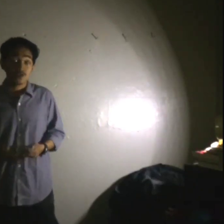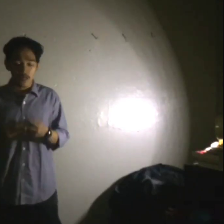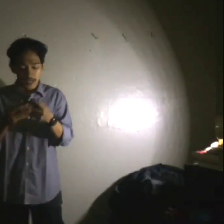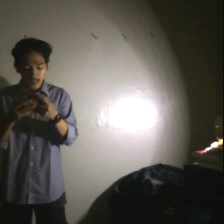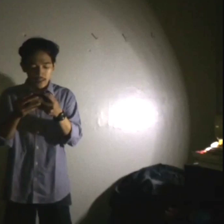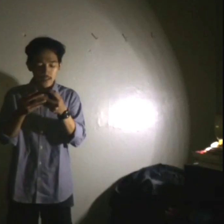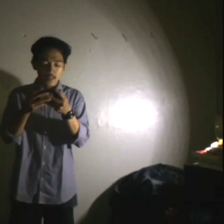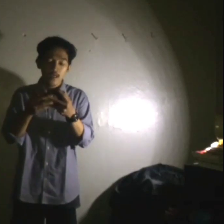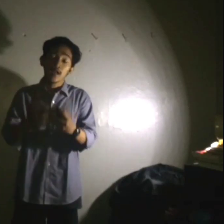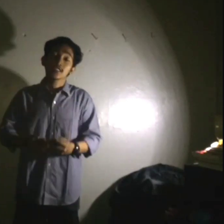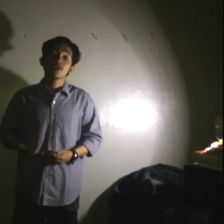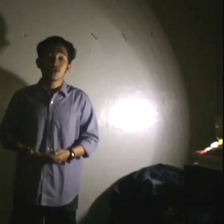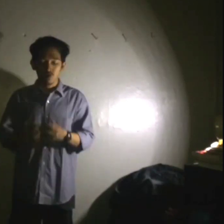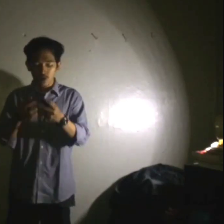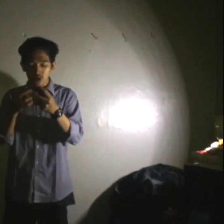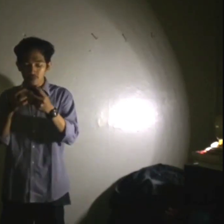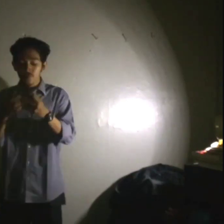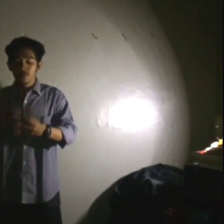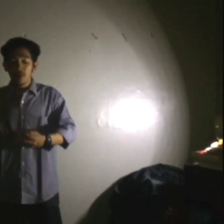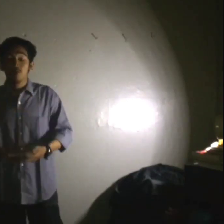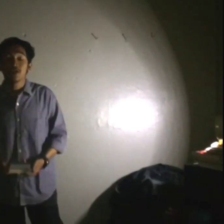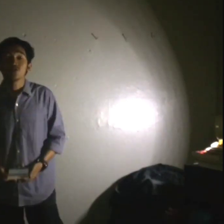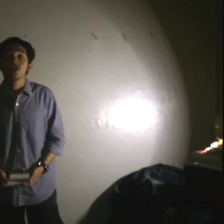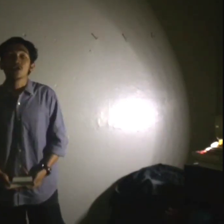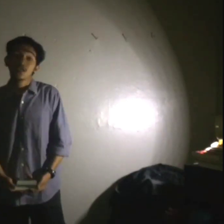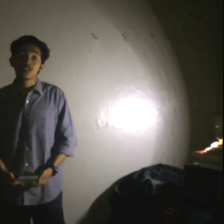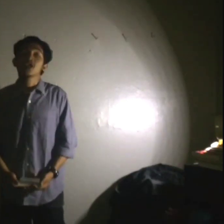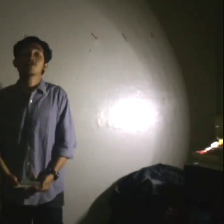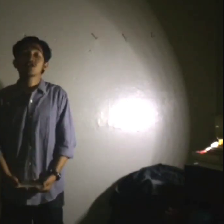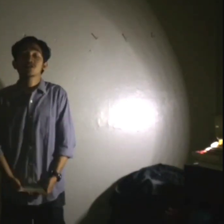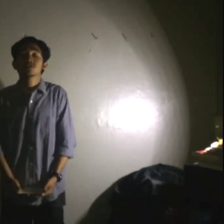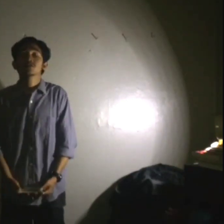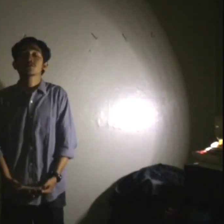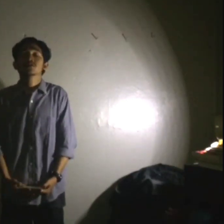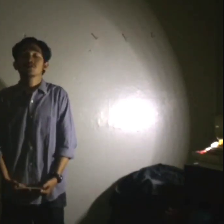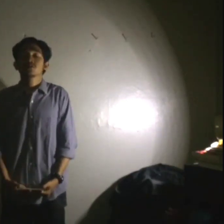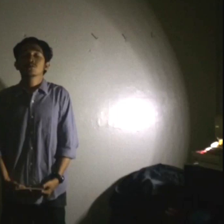an end. Let's close this workshop by praying together, shall we?